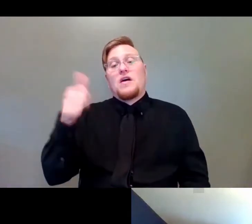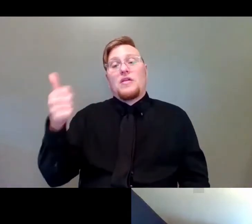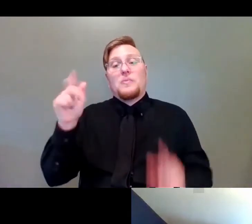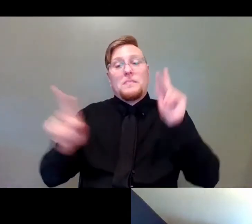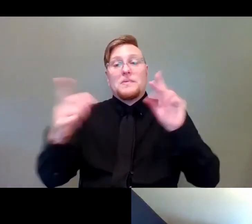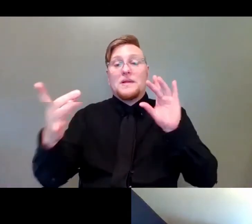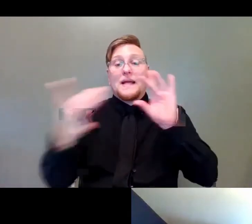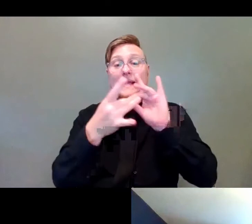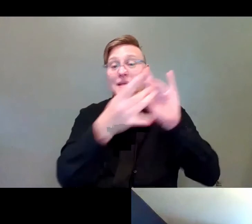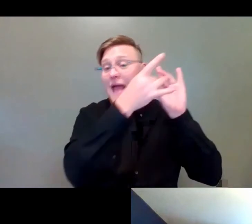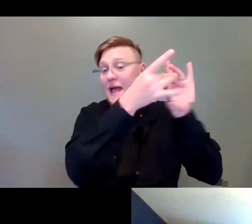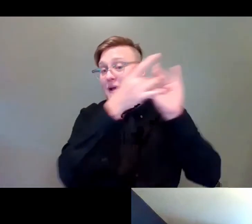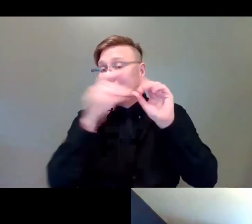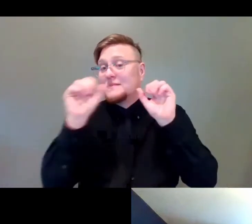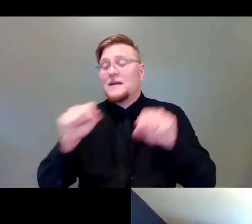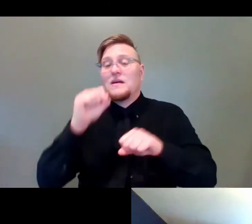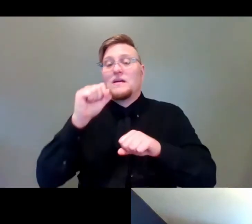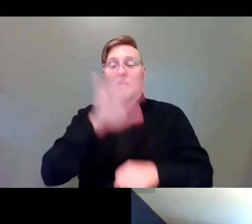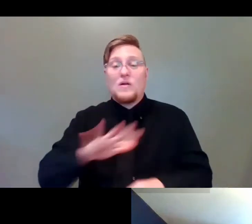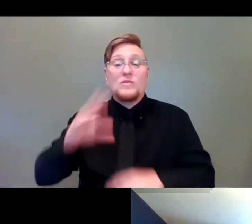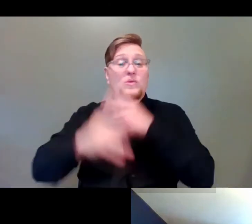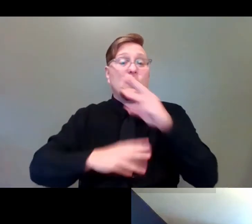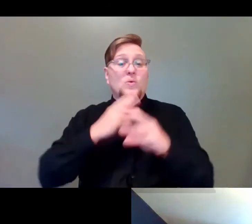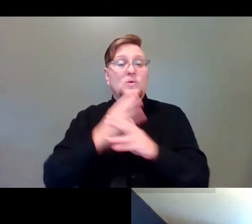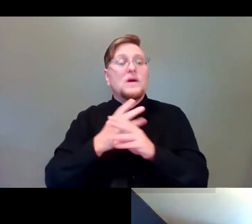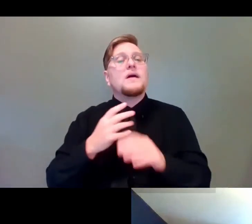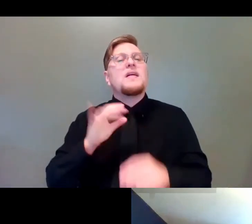of disabled people around the world.